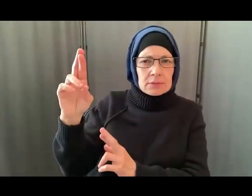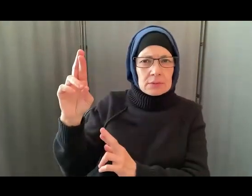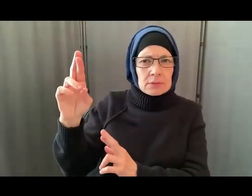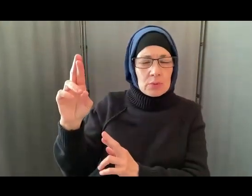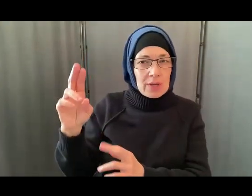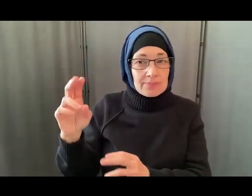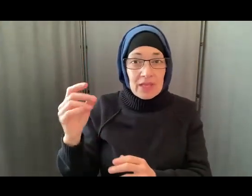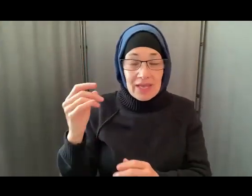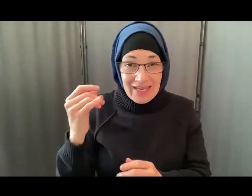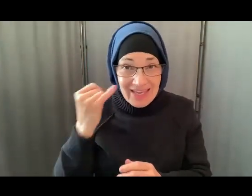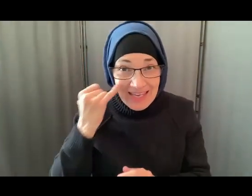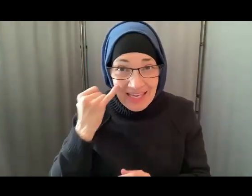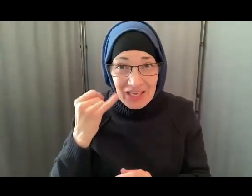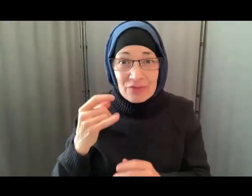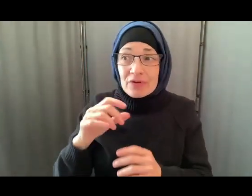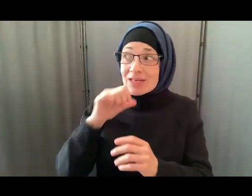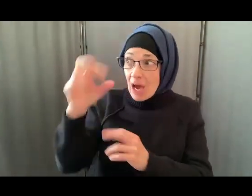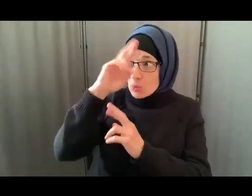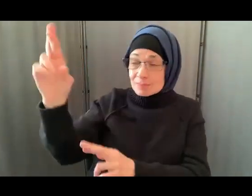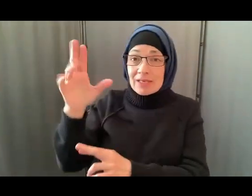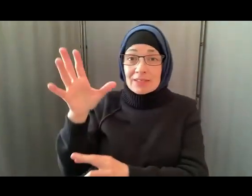sin, then what is a sin?